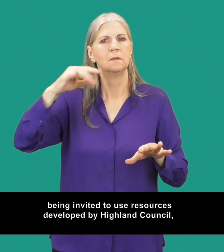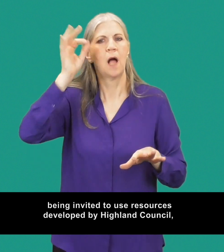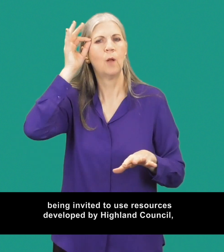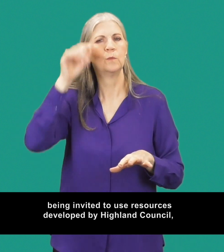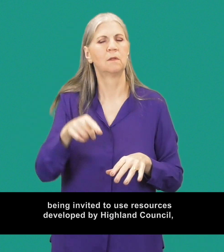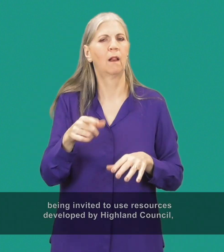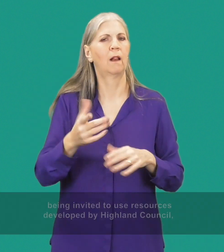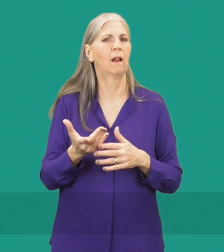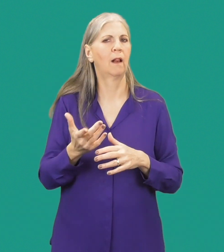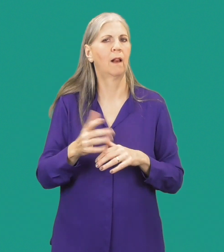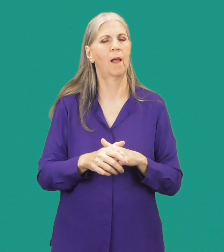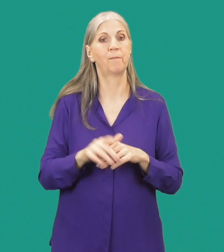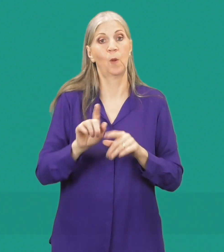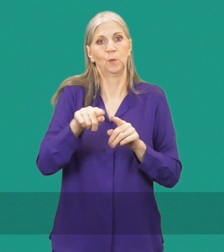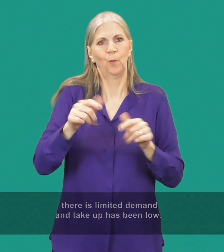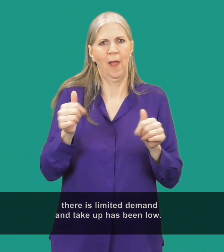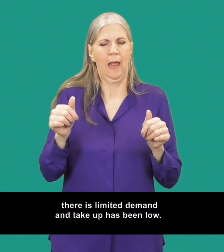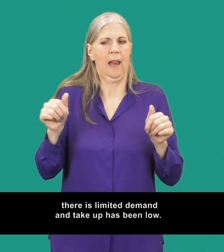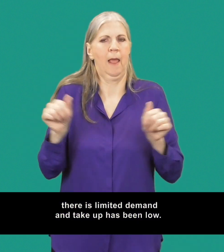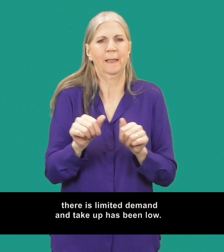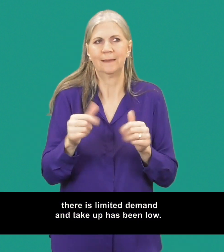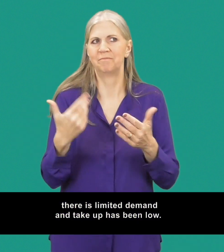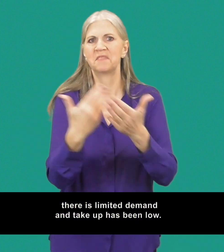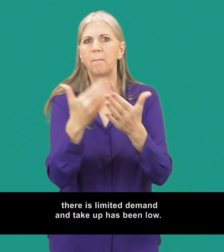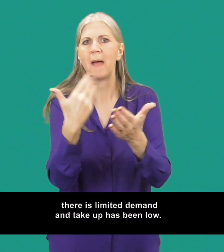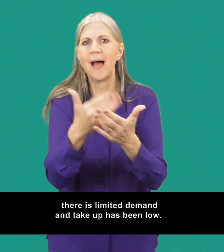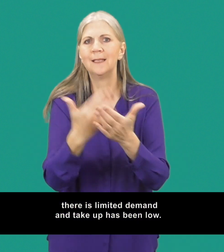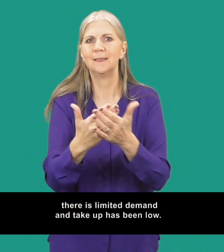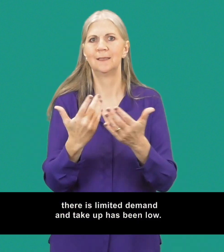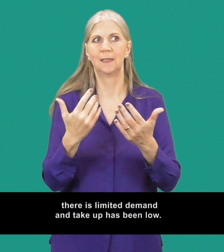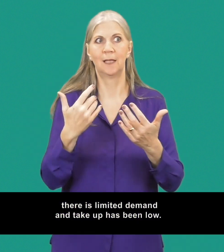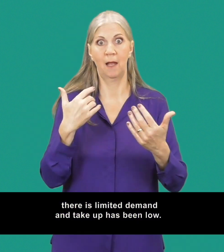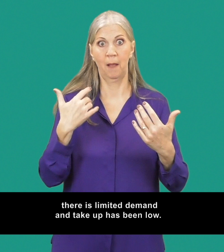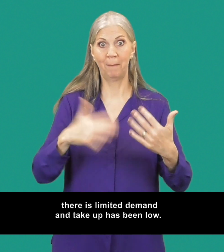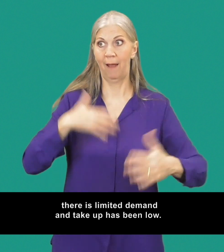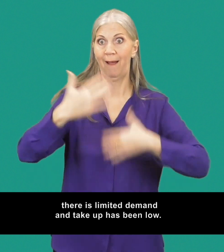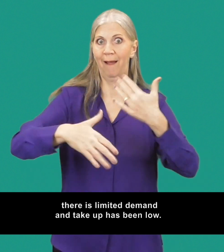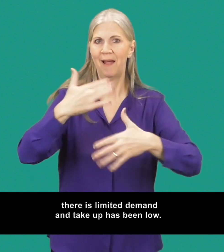there is limited demand and take-up has been low.